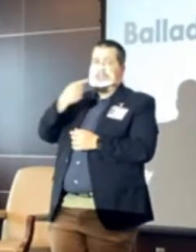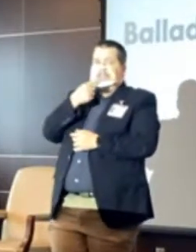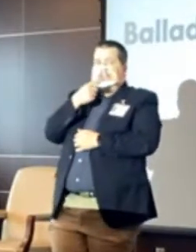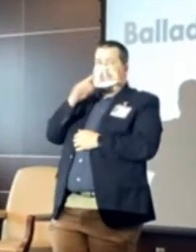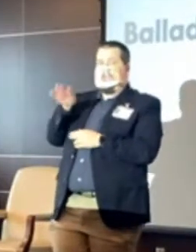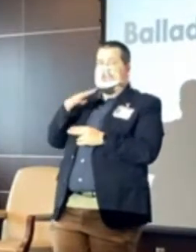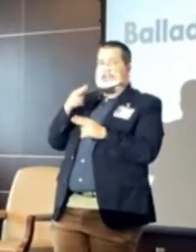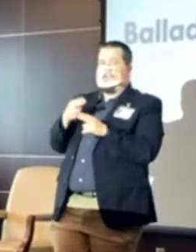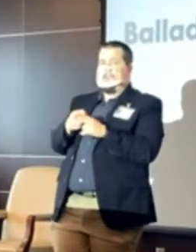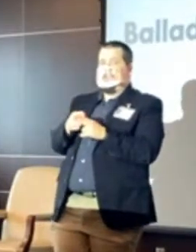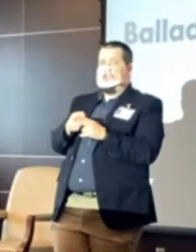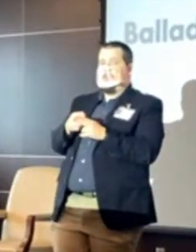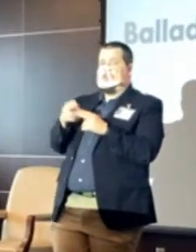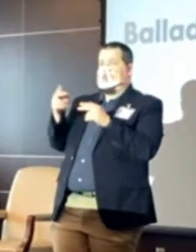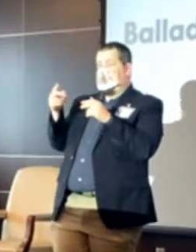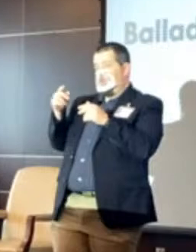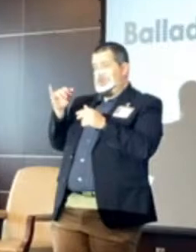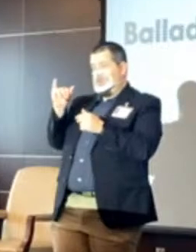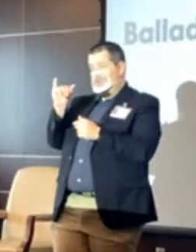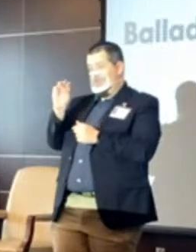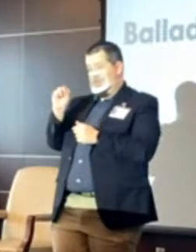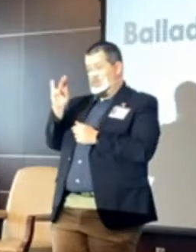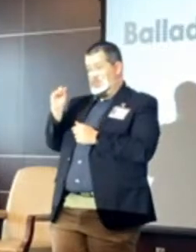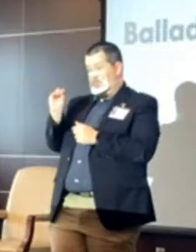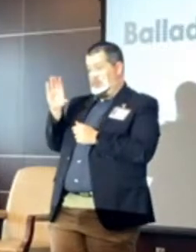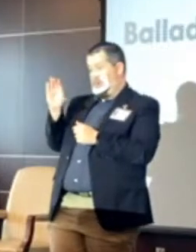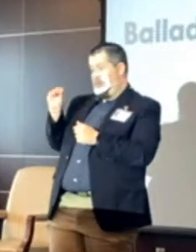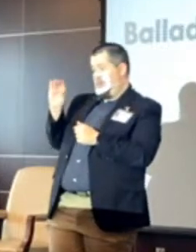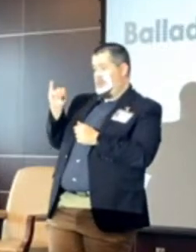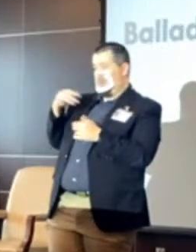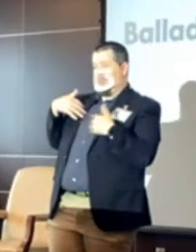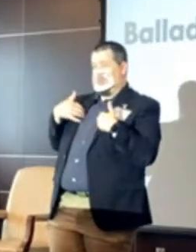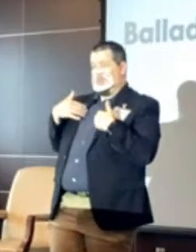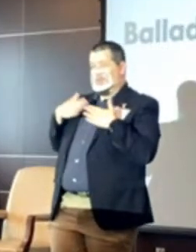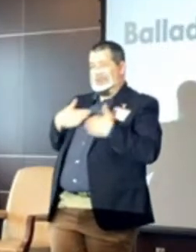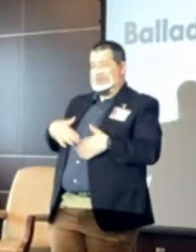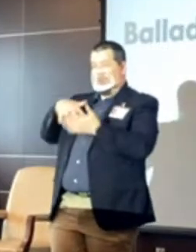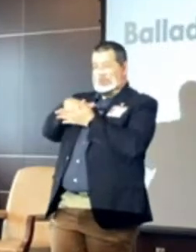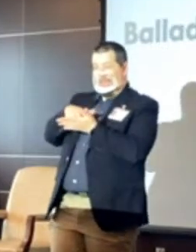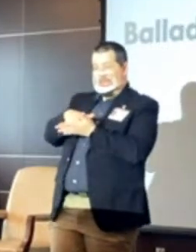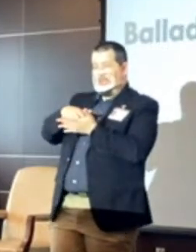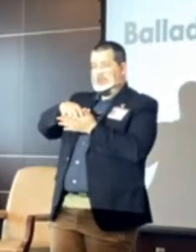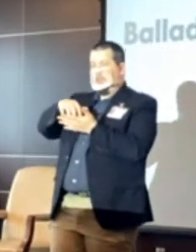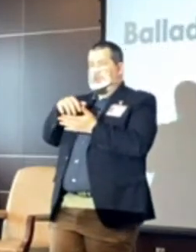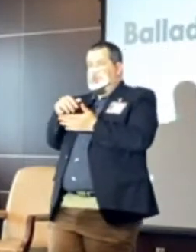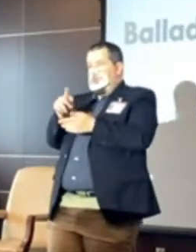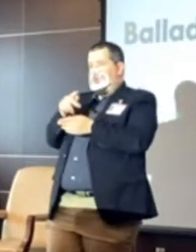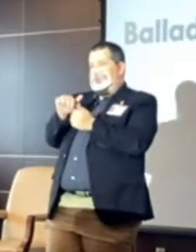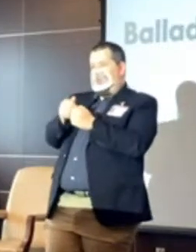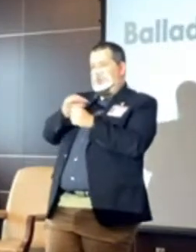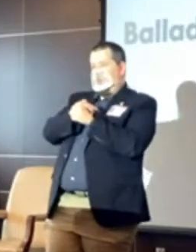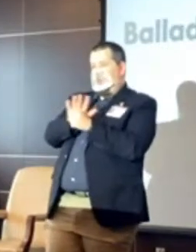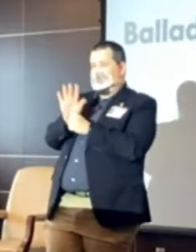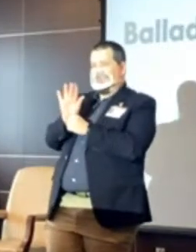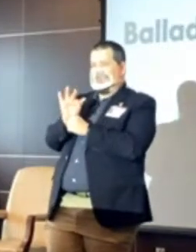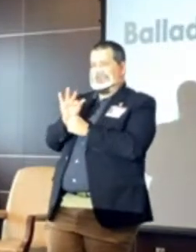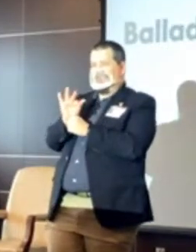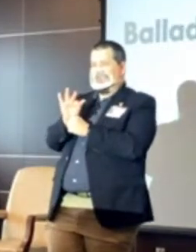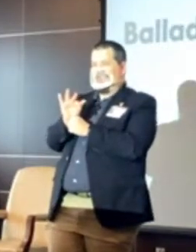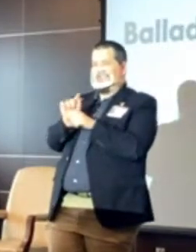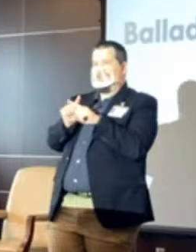about a first immunocompromised child patient. I was wondering how COVID-19